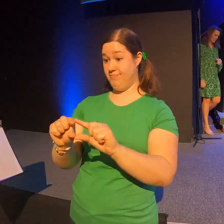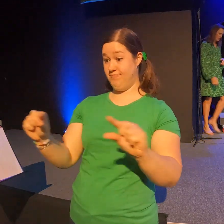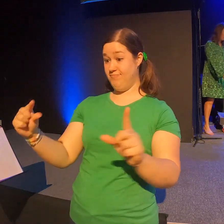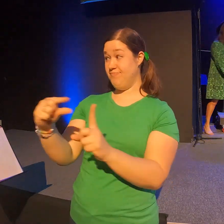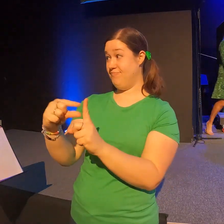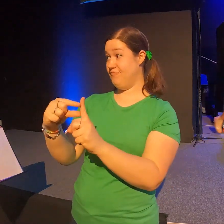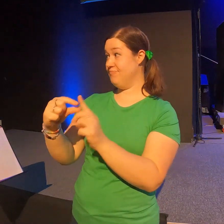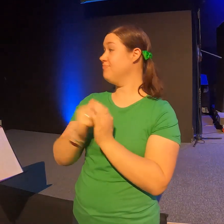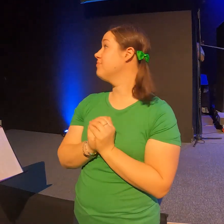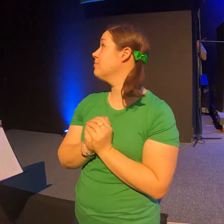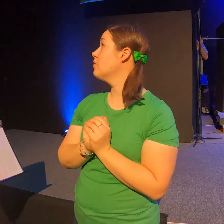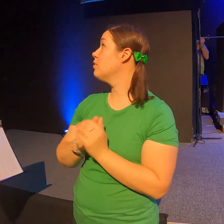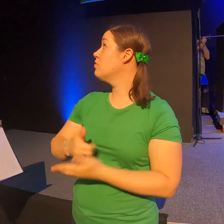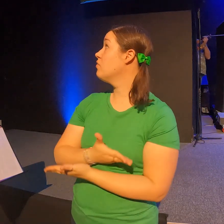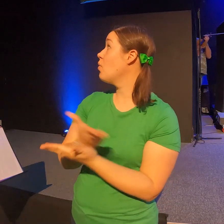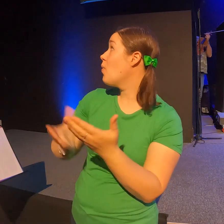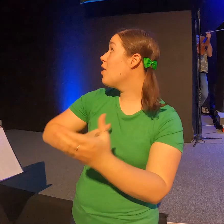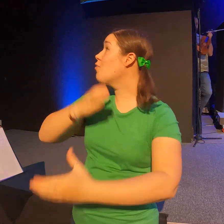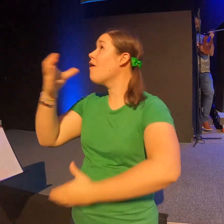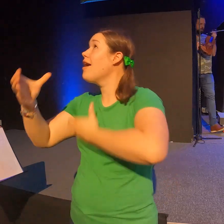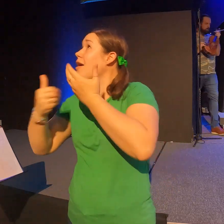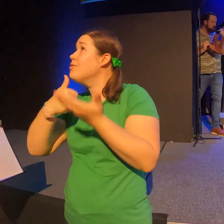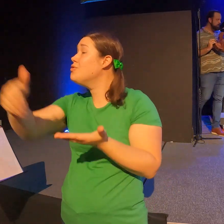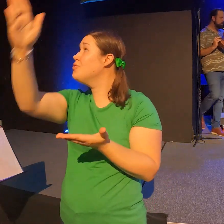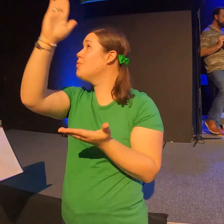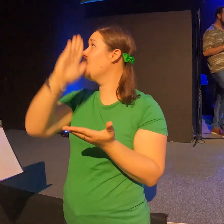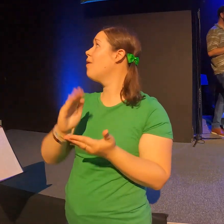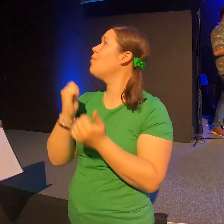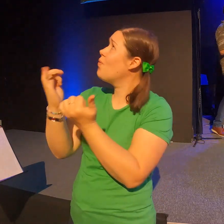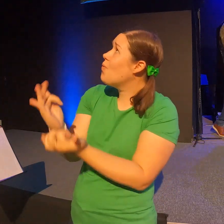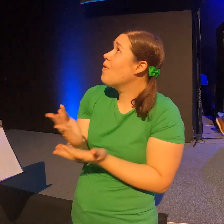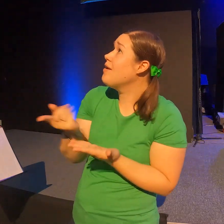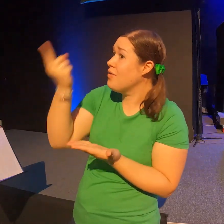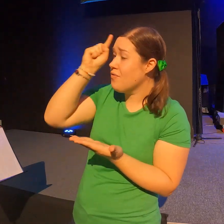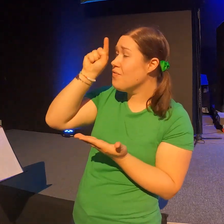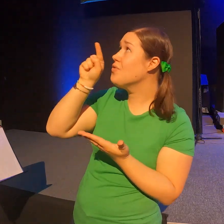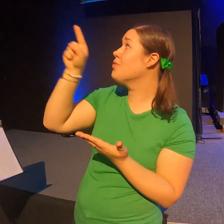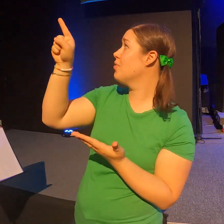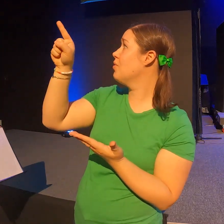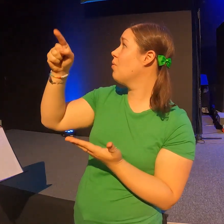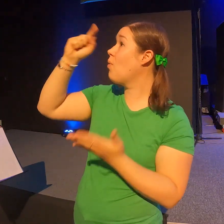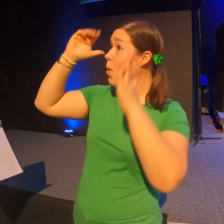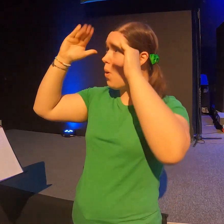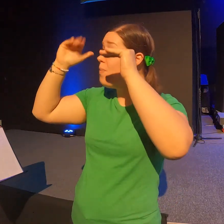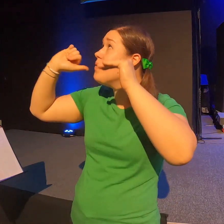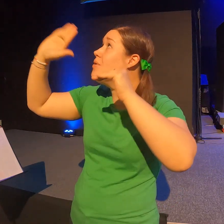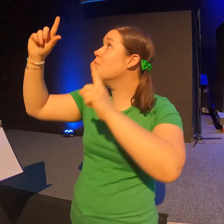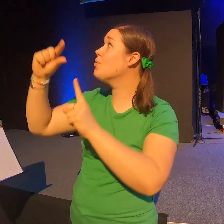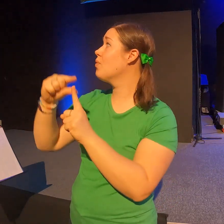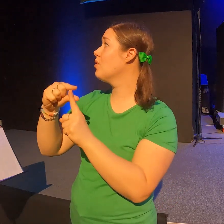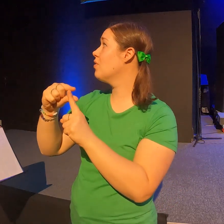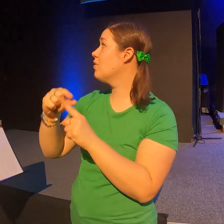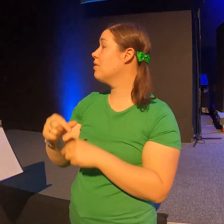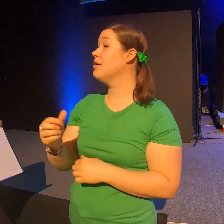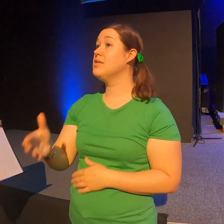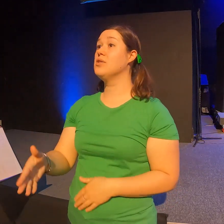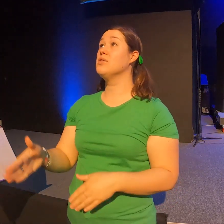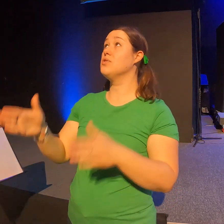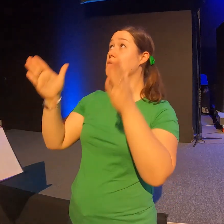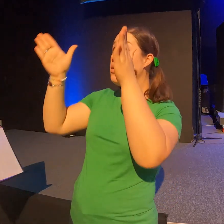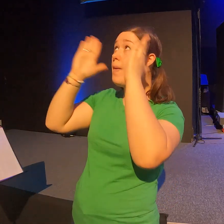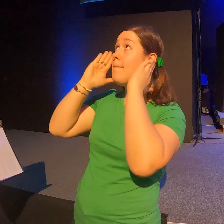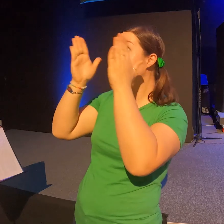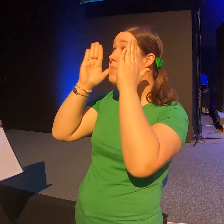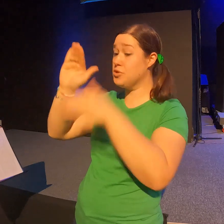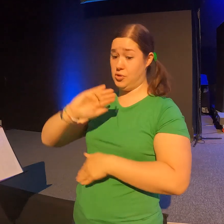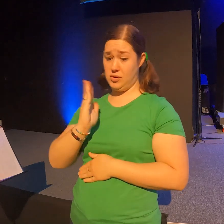For we cry out to you, O God, waiting for you, hoping in your word. Hear our voice, for